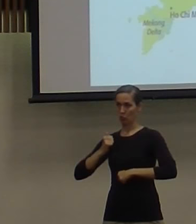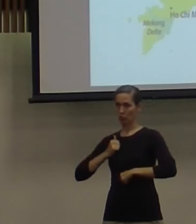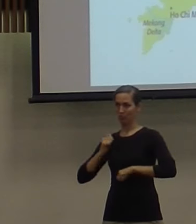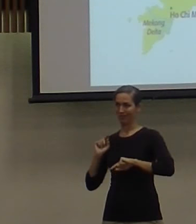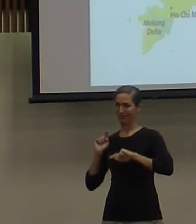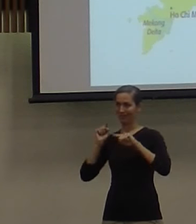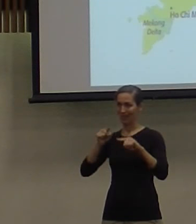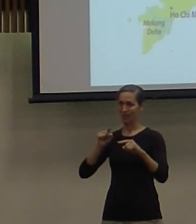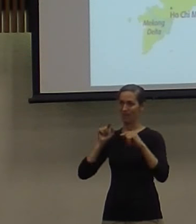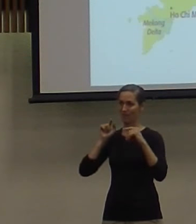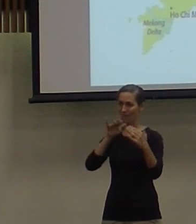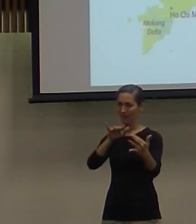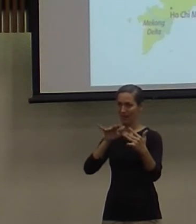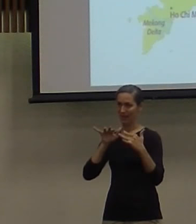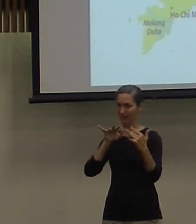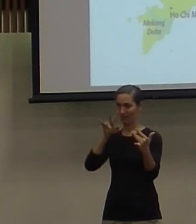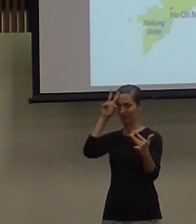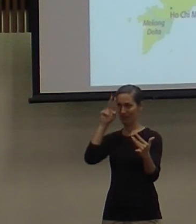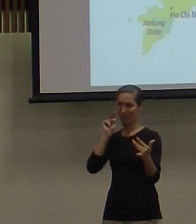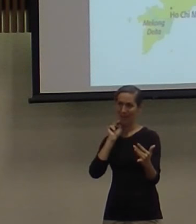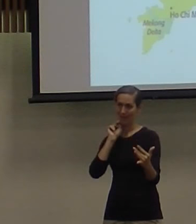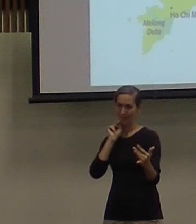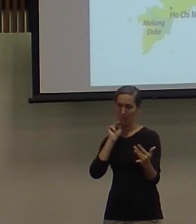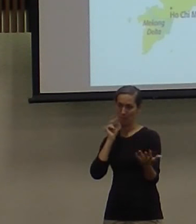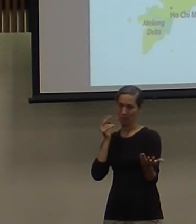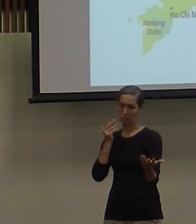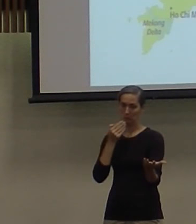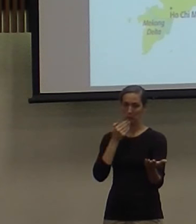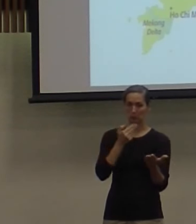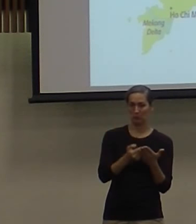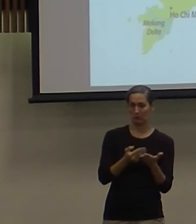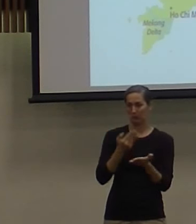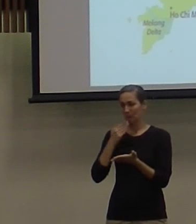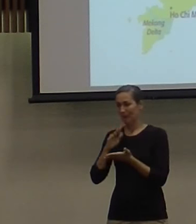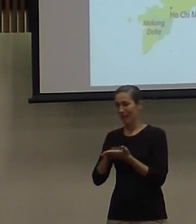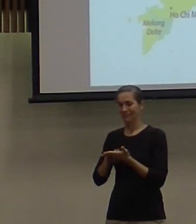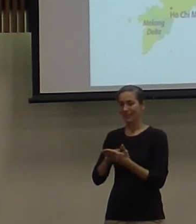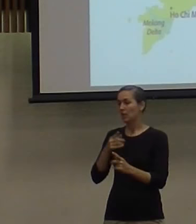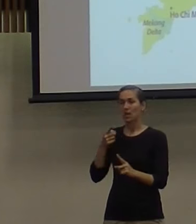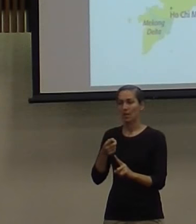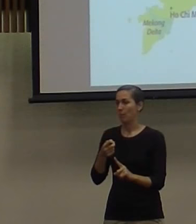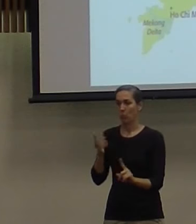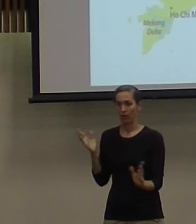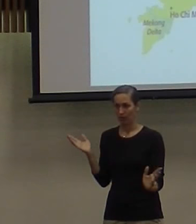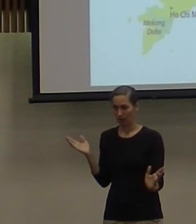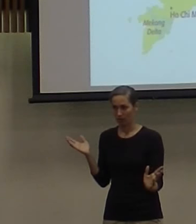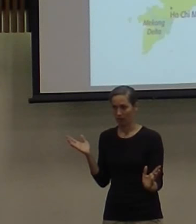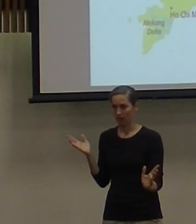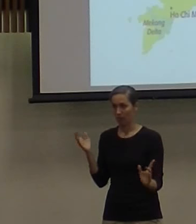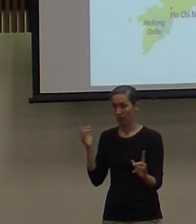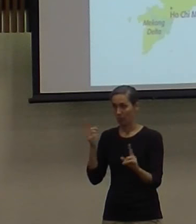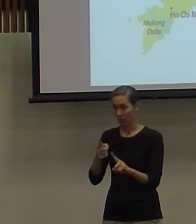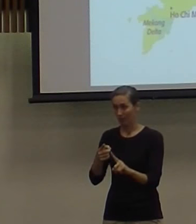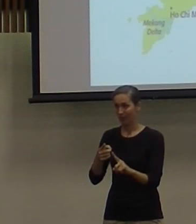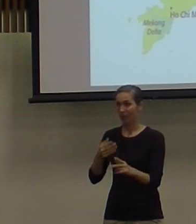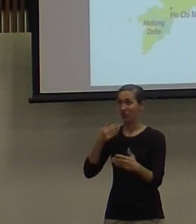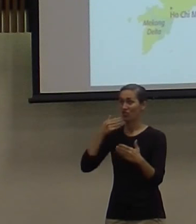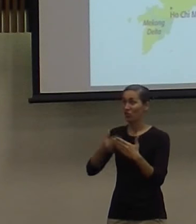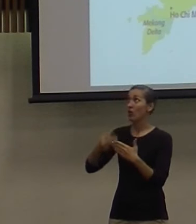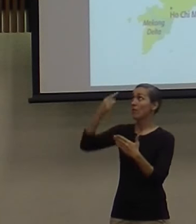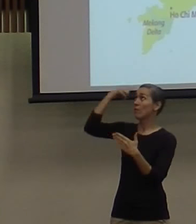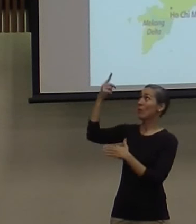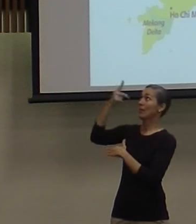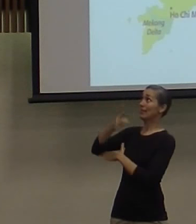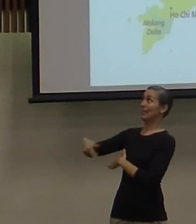in Vietnam. And whether that is a good or bad is not the point here. The point is the good thing for the kingdom of God that spread